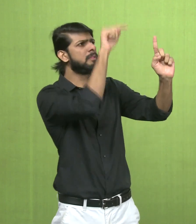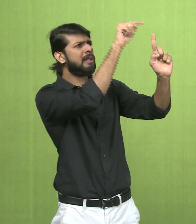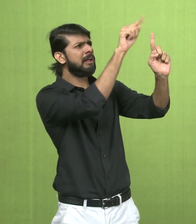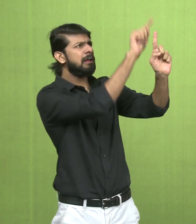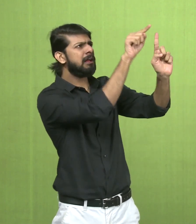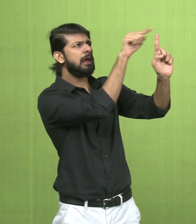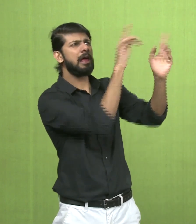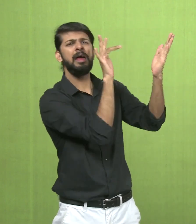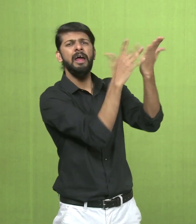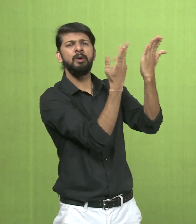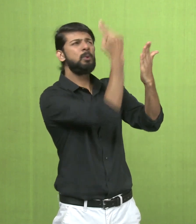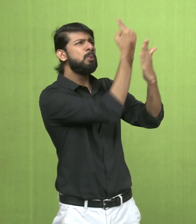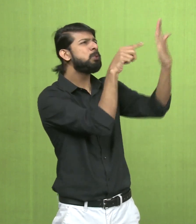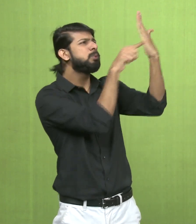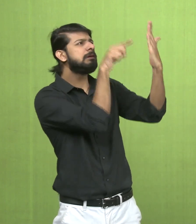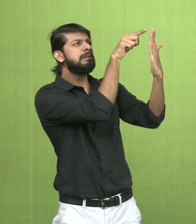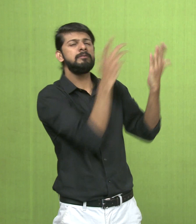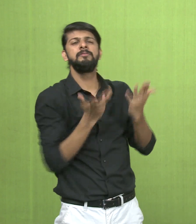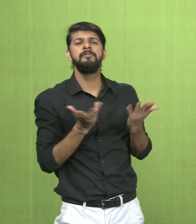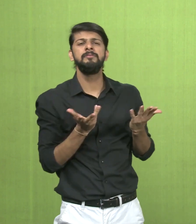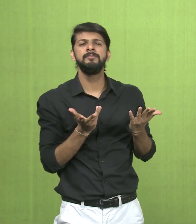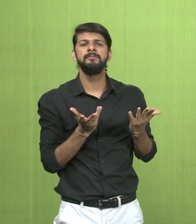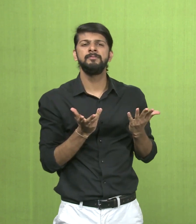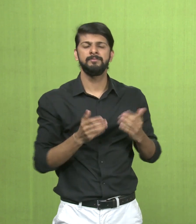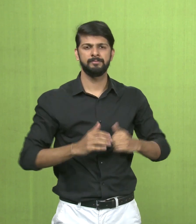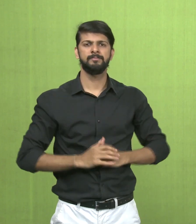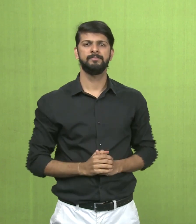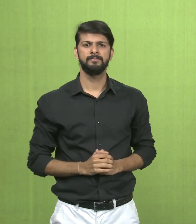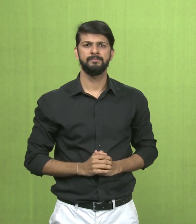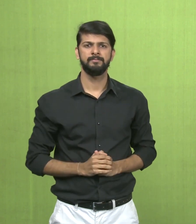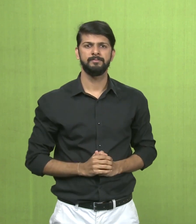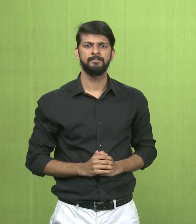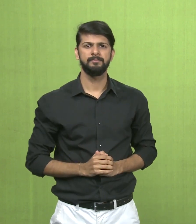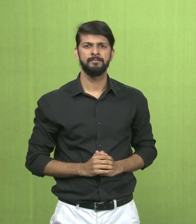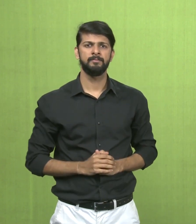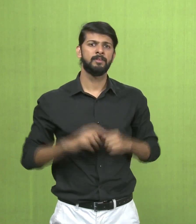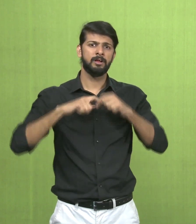What are the abstract images depicted on the hilltop?